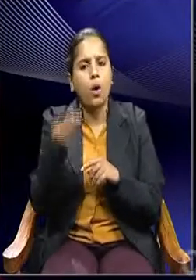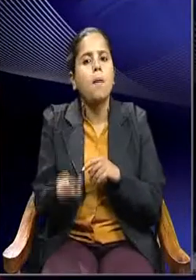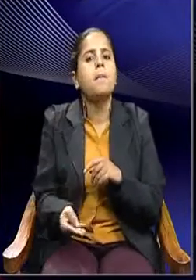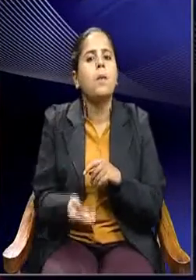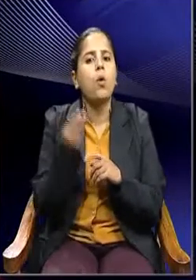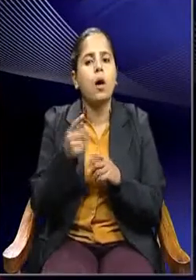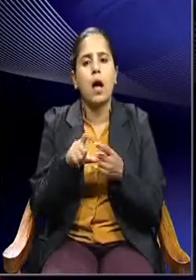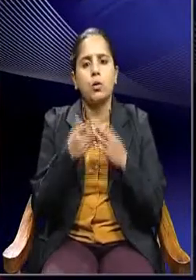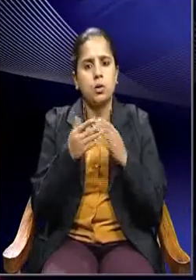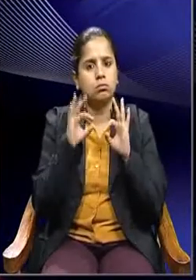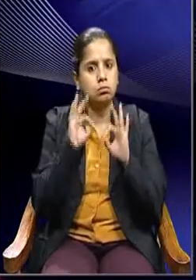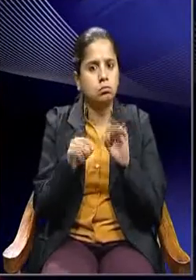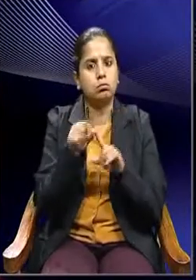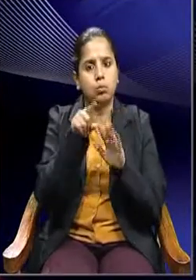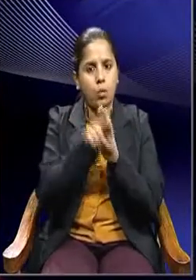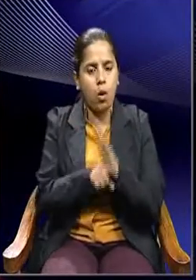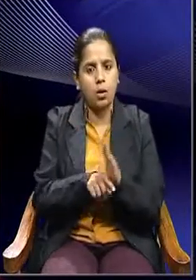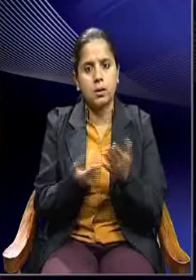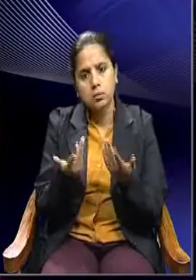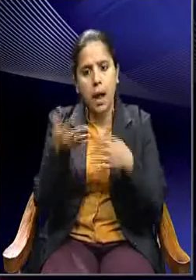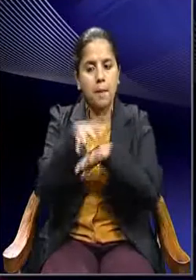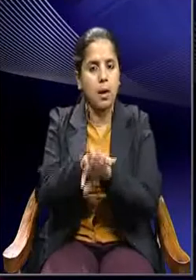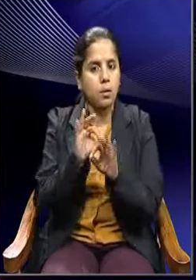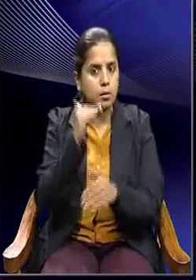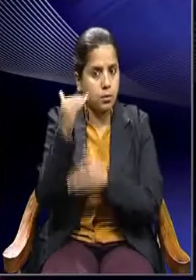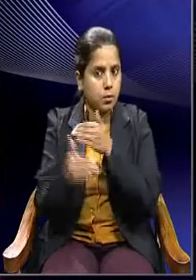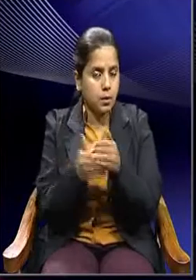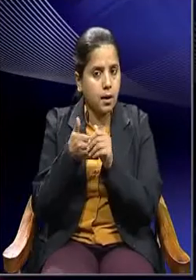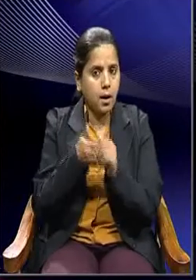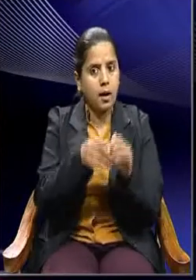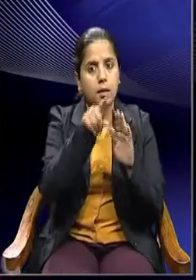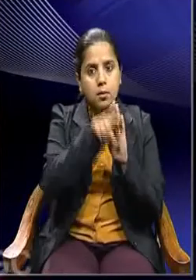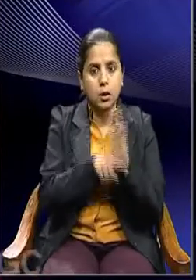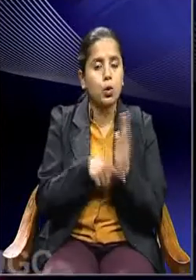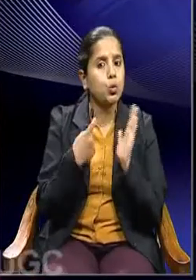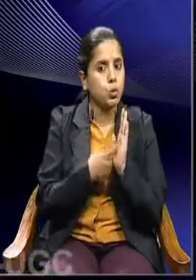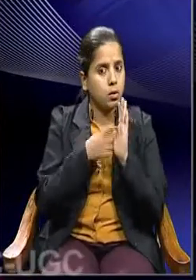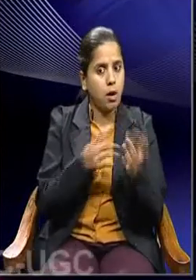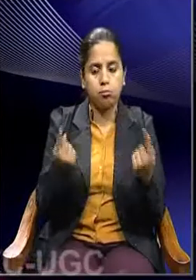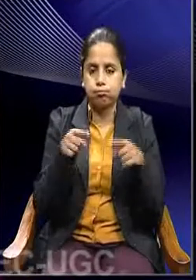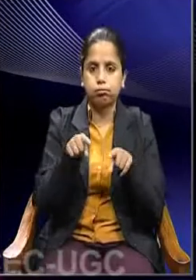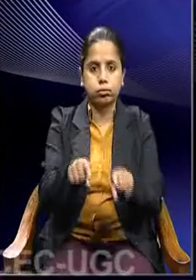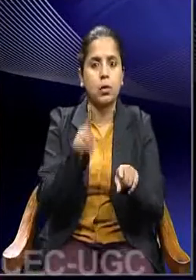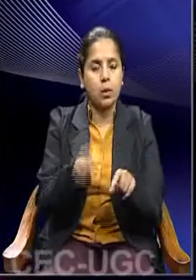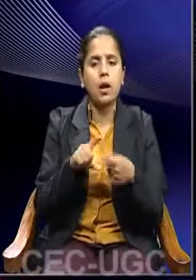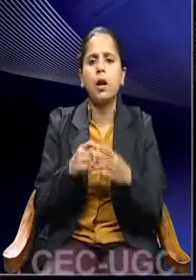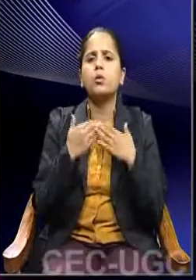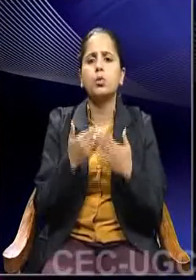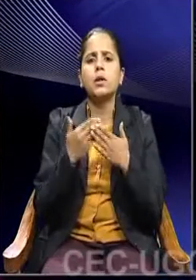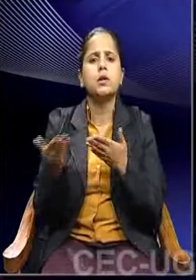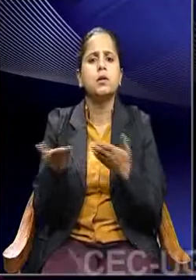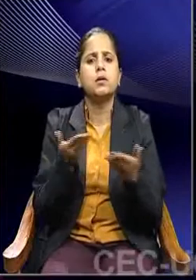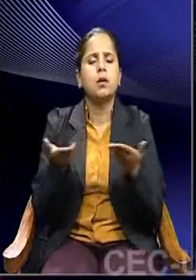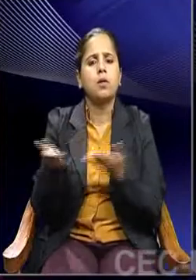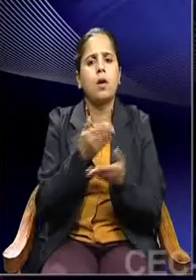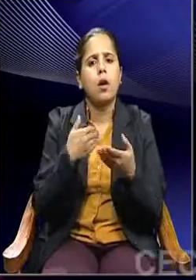comprehensive educational policies consistent with the guiding principles, and that education is a service of